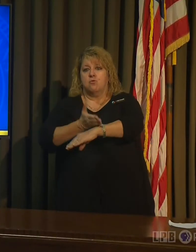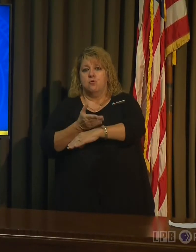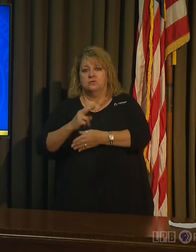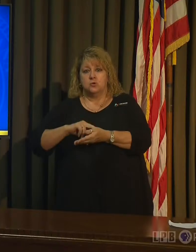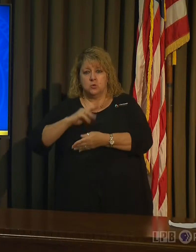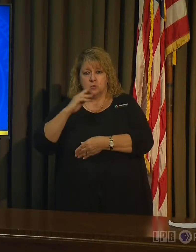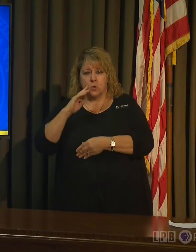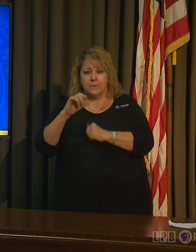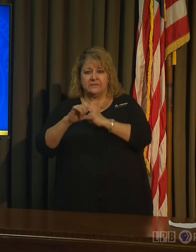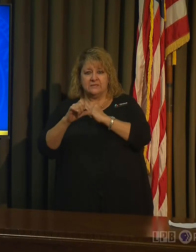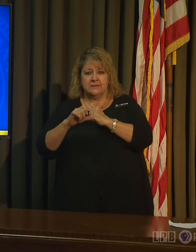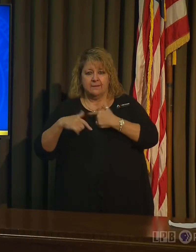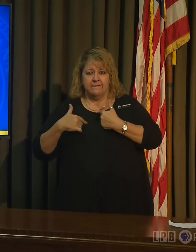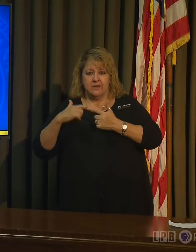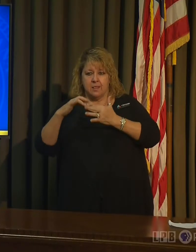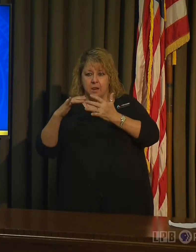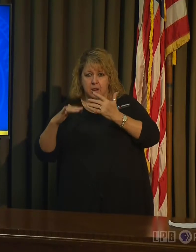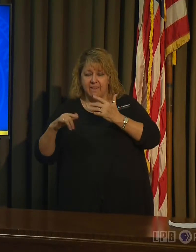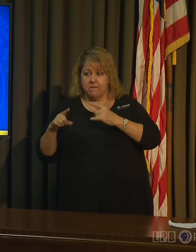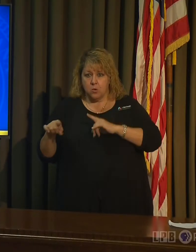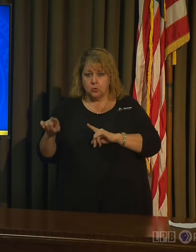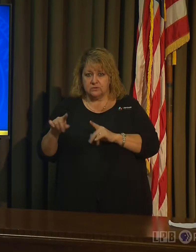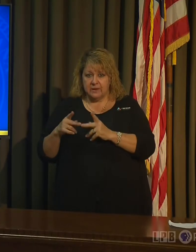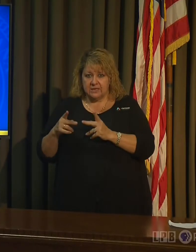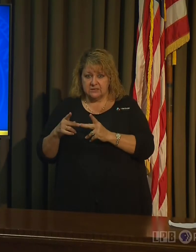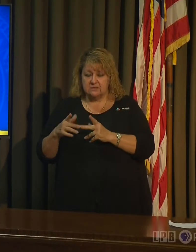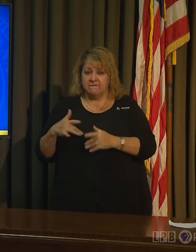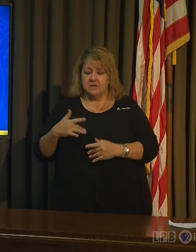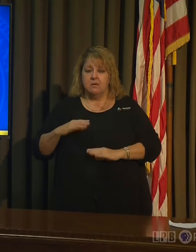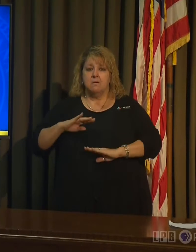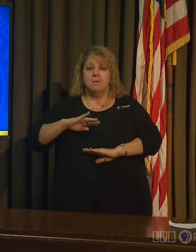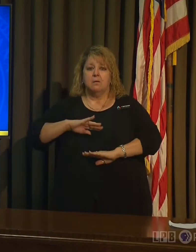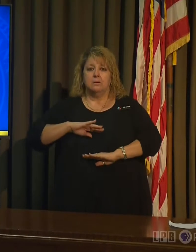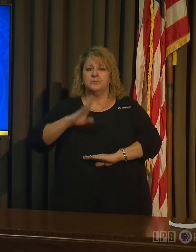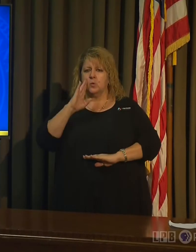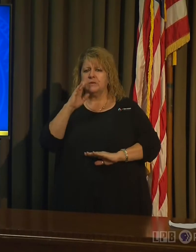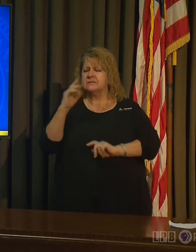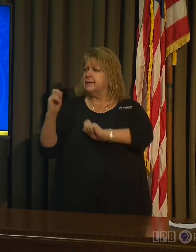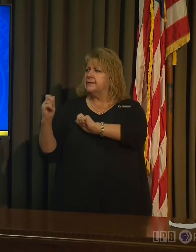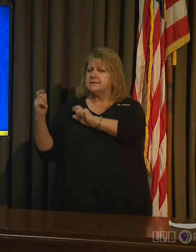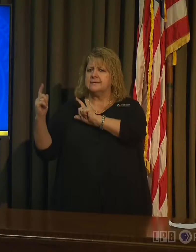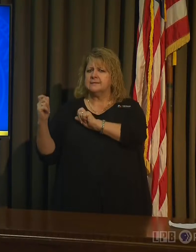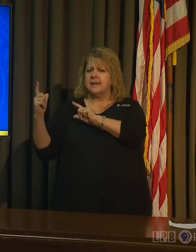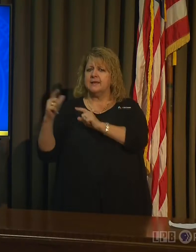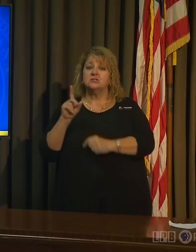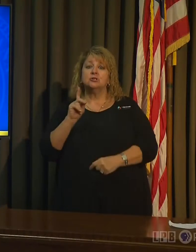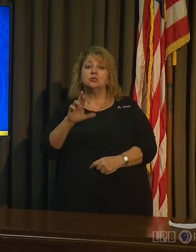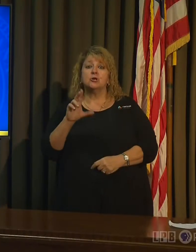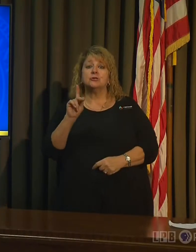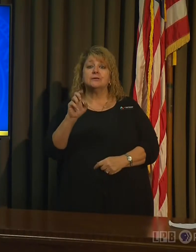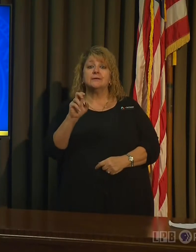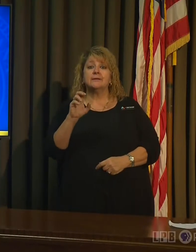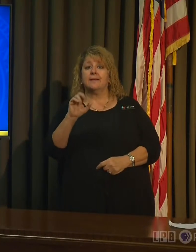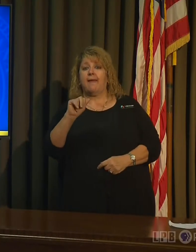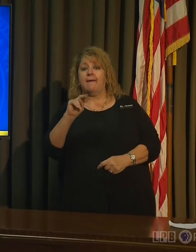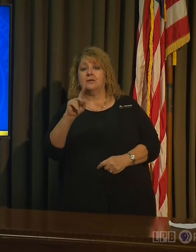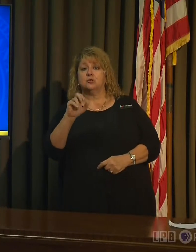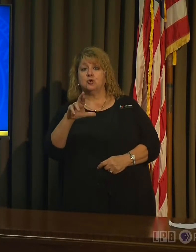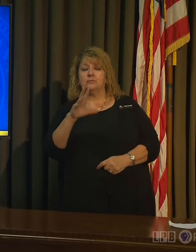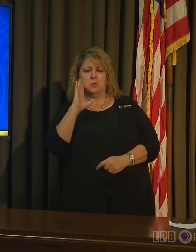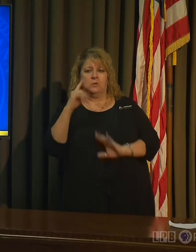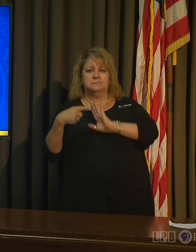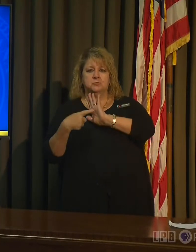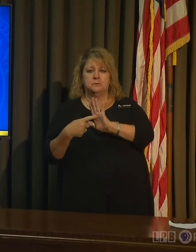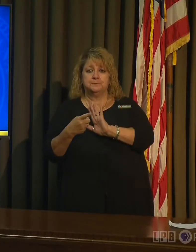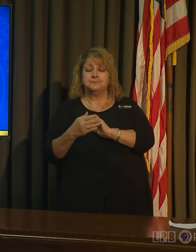made in nursing homes, and I think you're going to see some slides in a little bit from Dr. Kenner that will illustrate that.